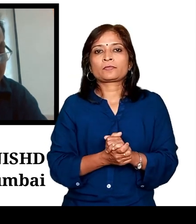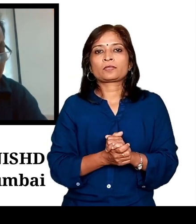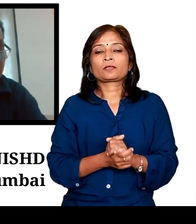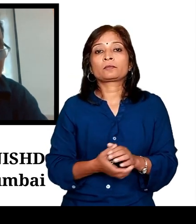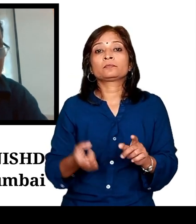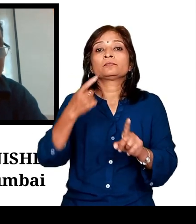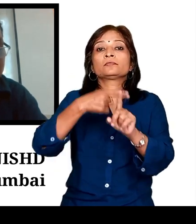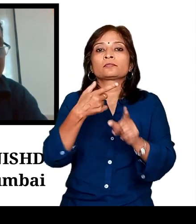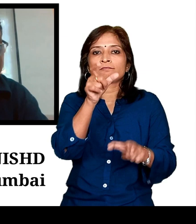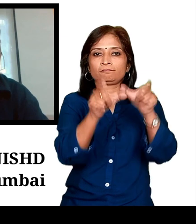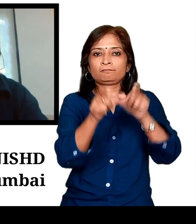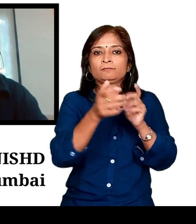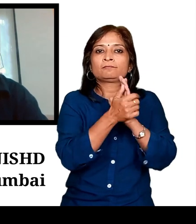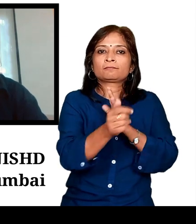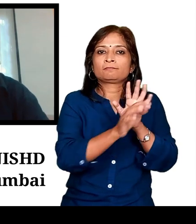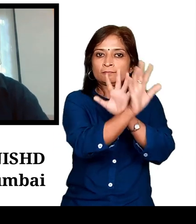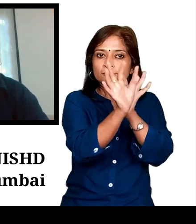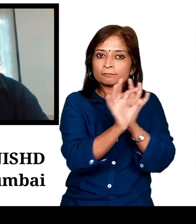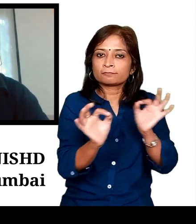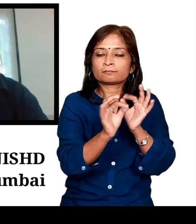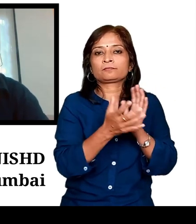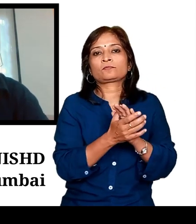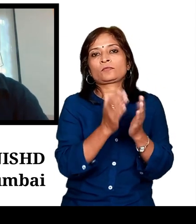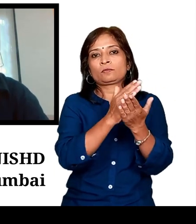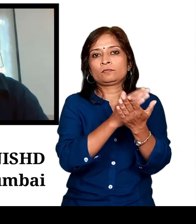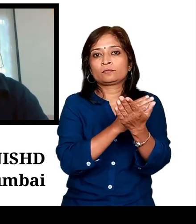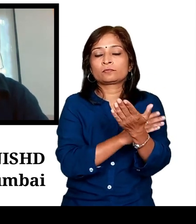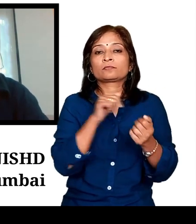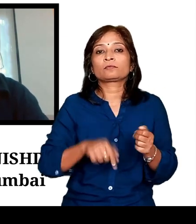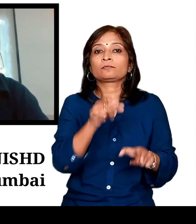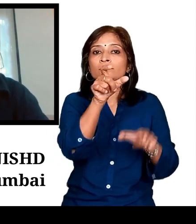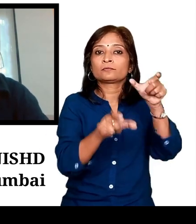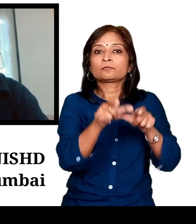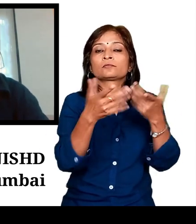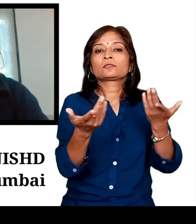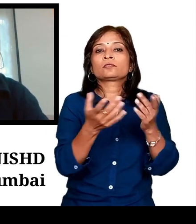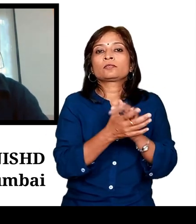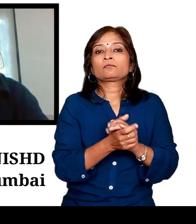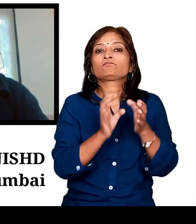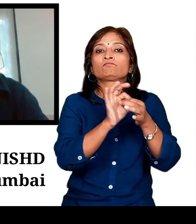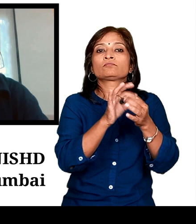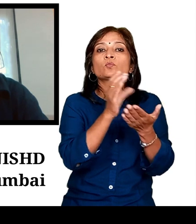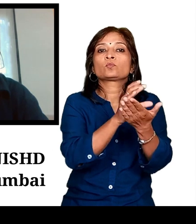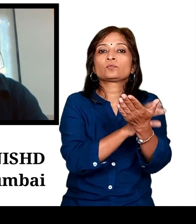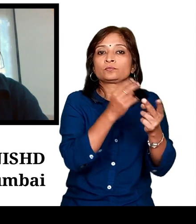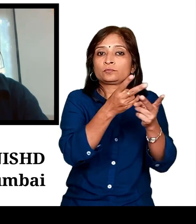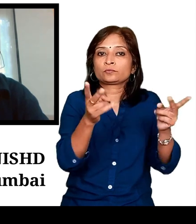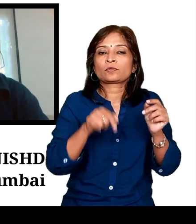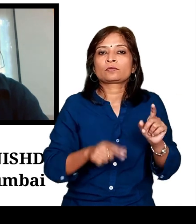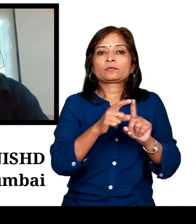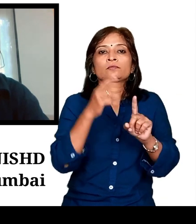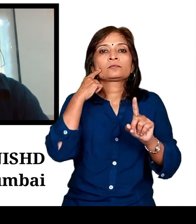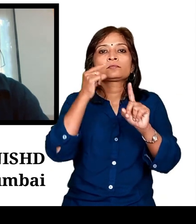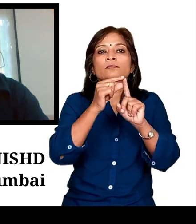also manpower development like Aliyarjung is involved in manpower development we have right from the